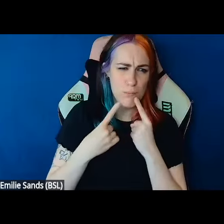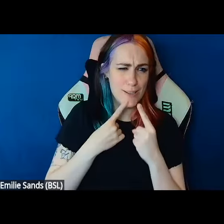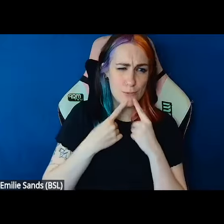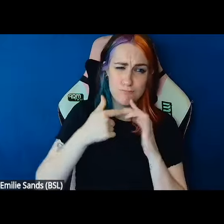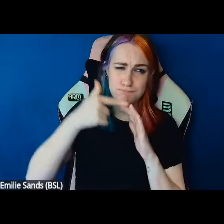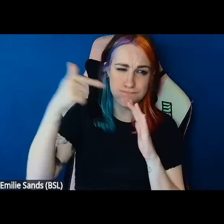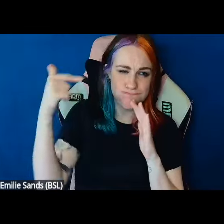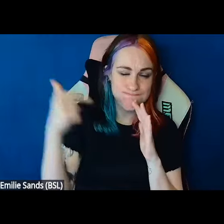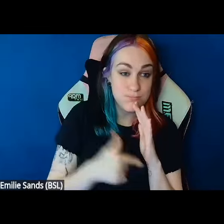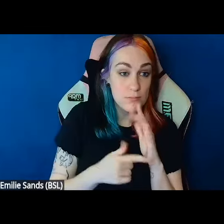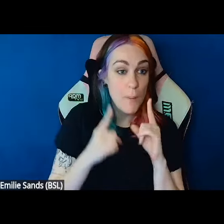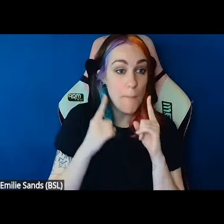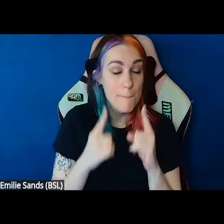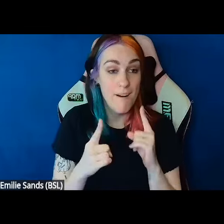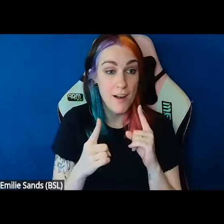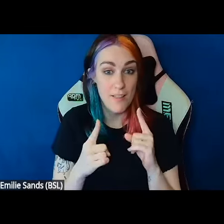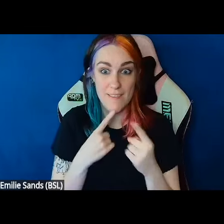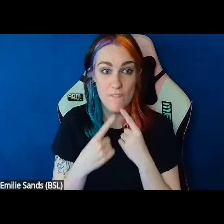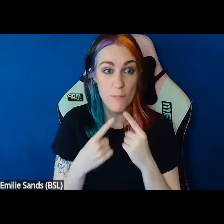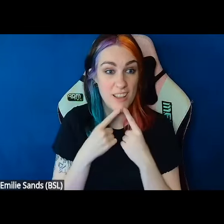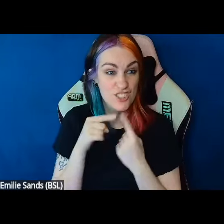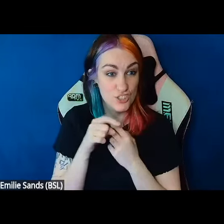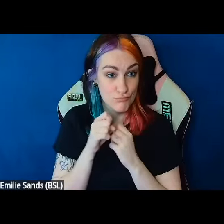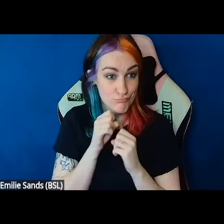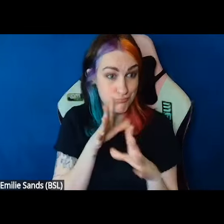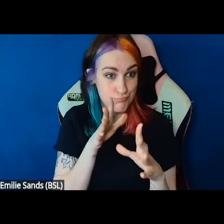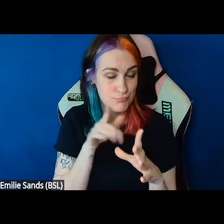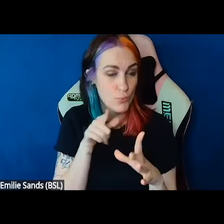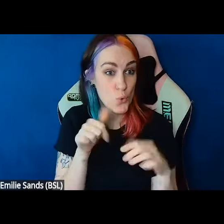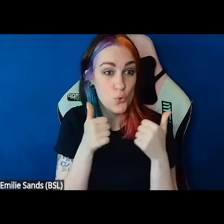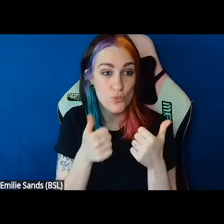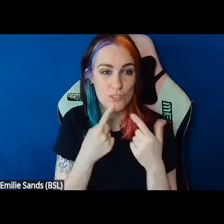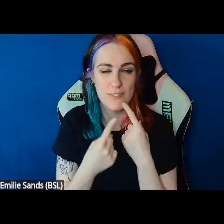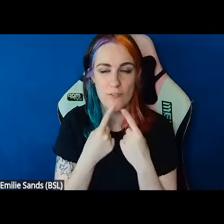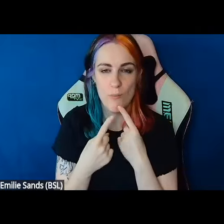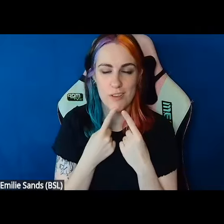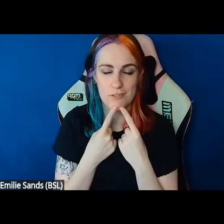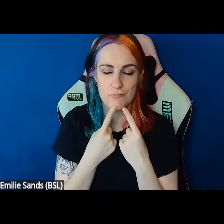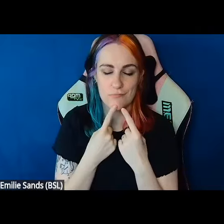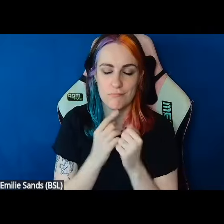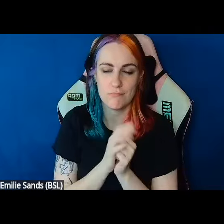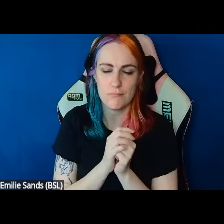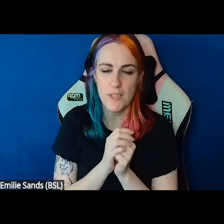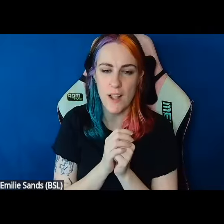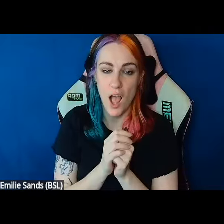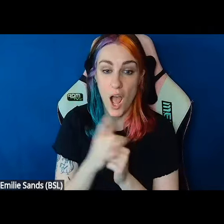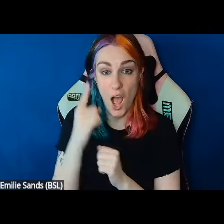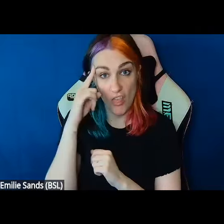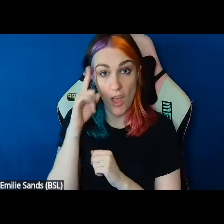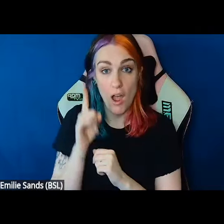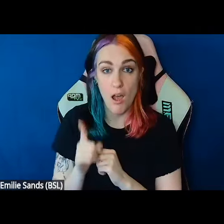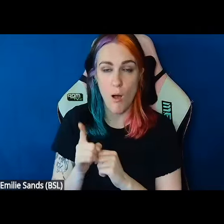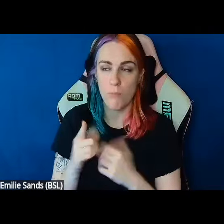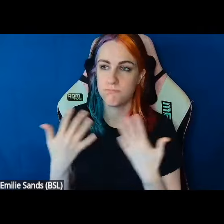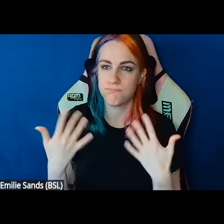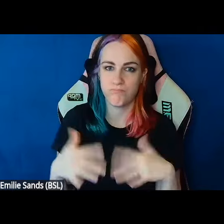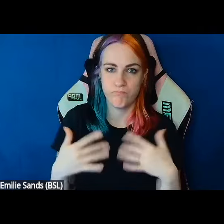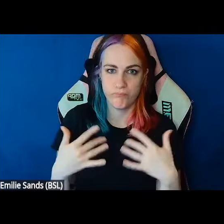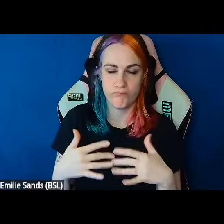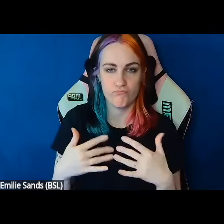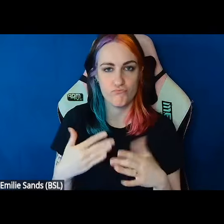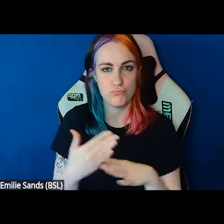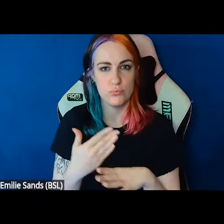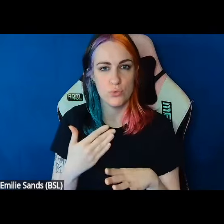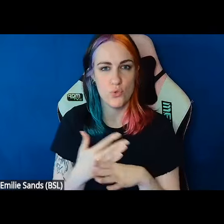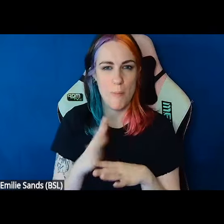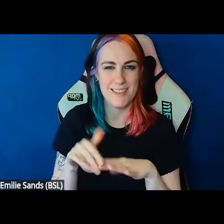good information. I think that she did a marvelous job of summing up